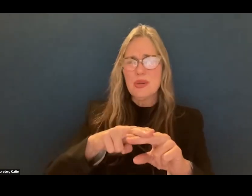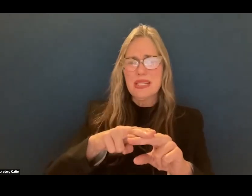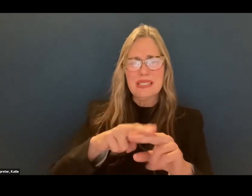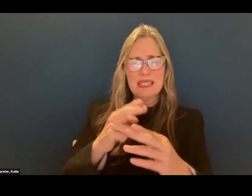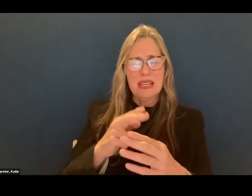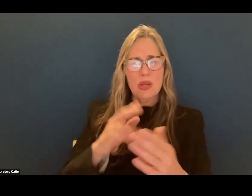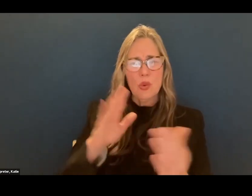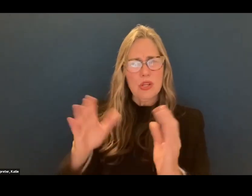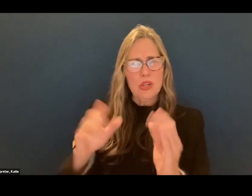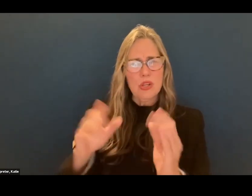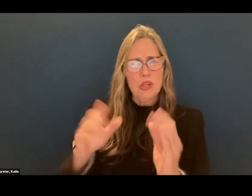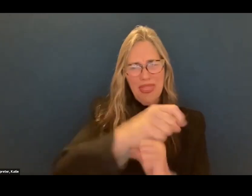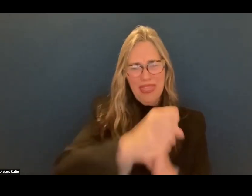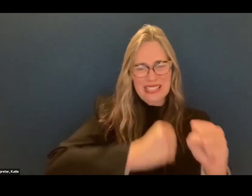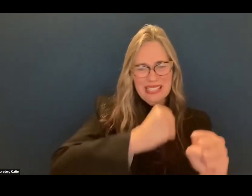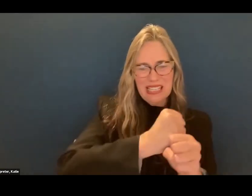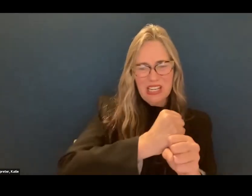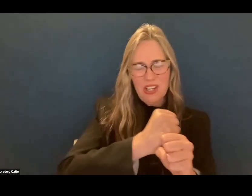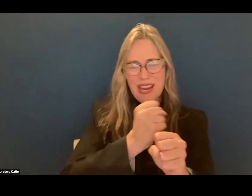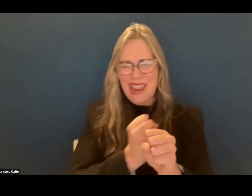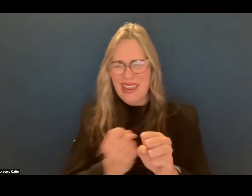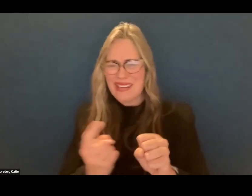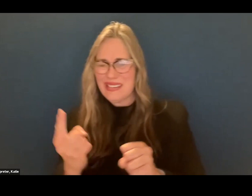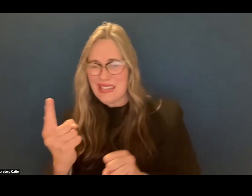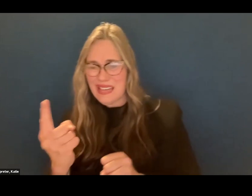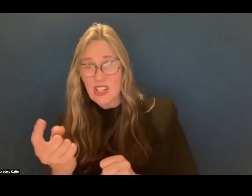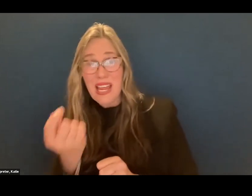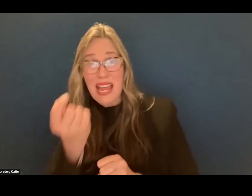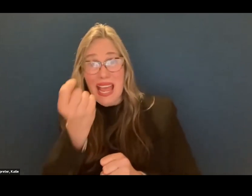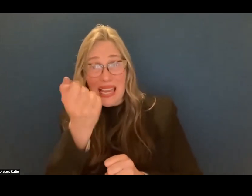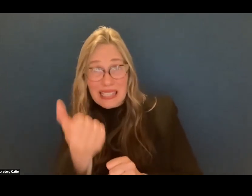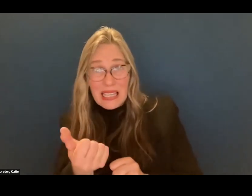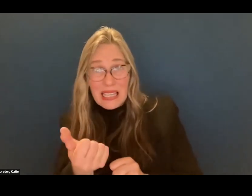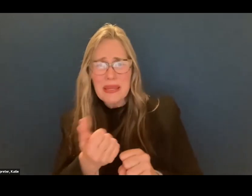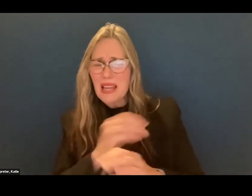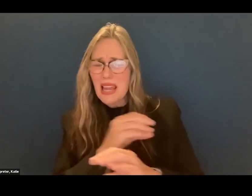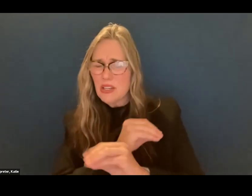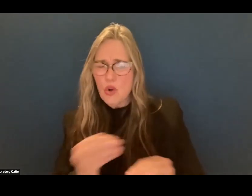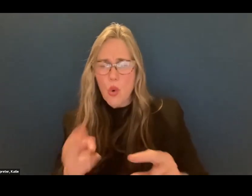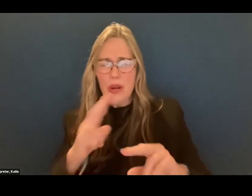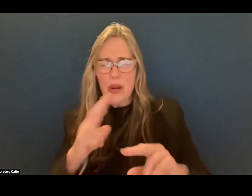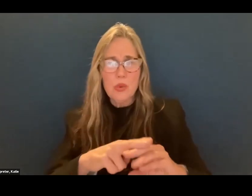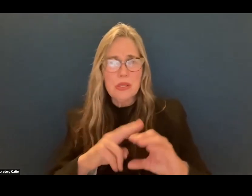next for STRS, but a small increase for PERS?